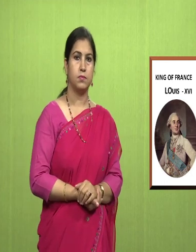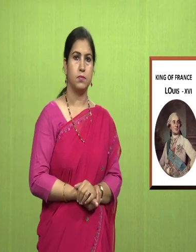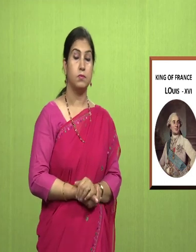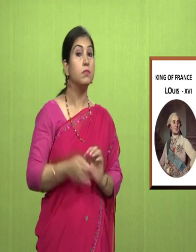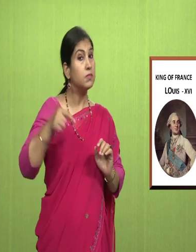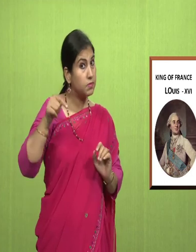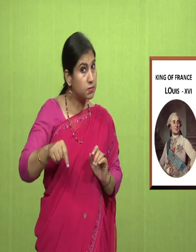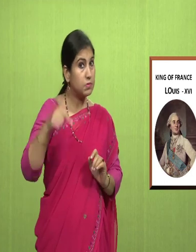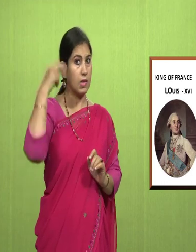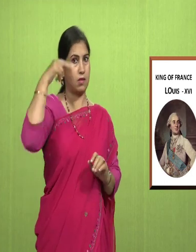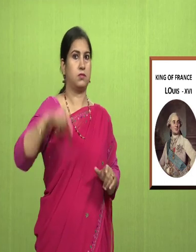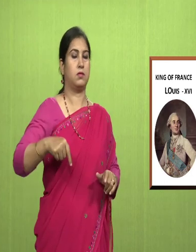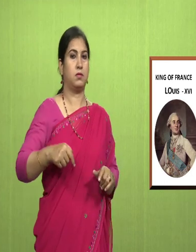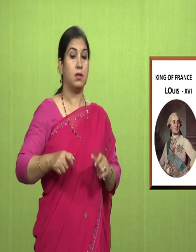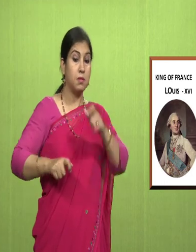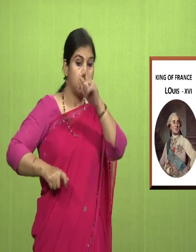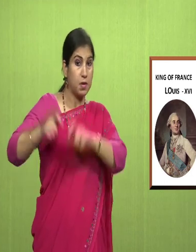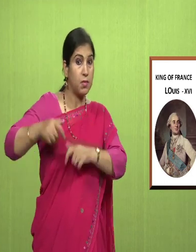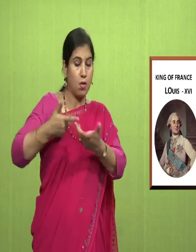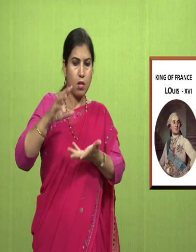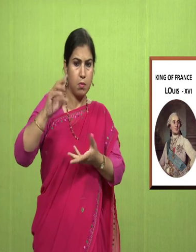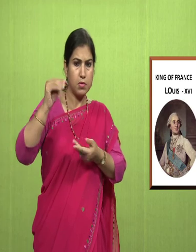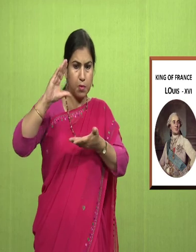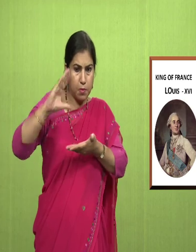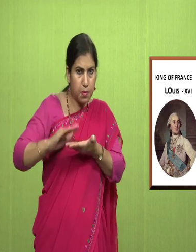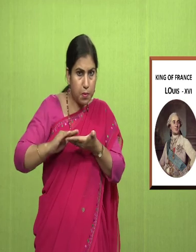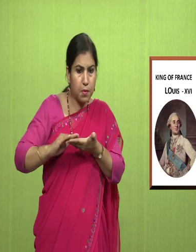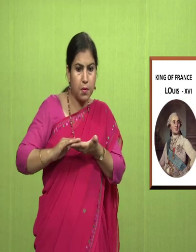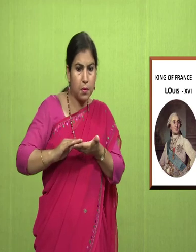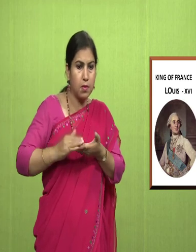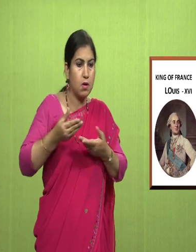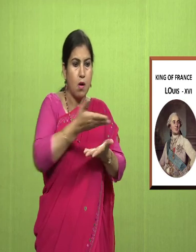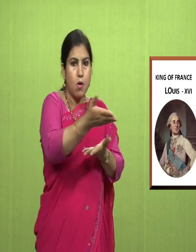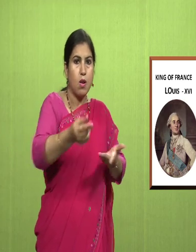Because of this, the treasury of the country had become empty.